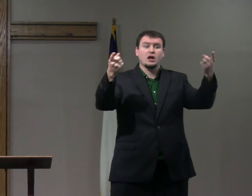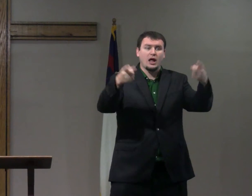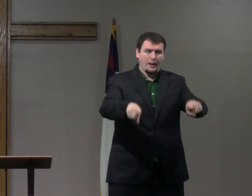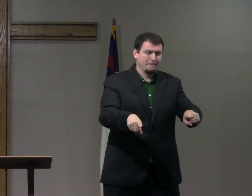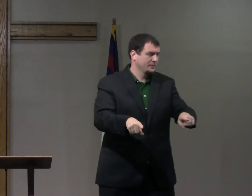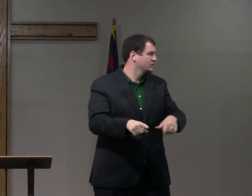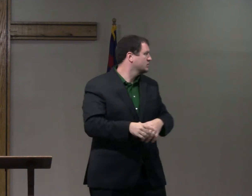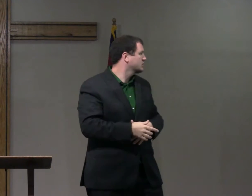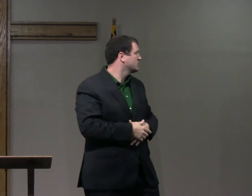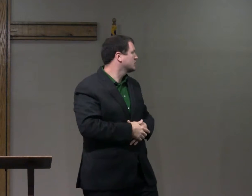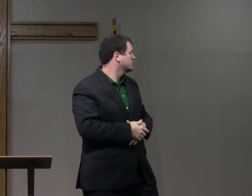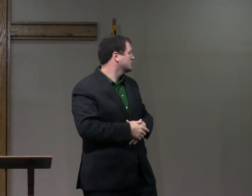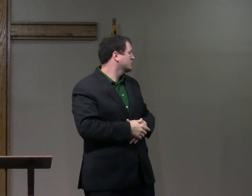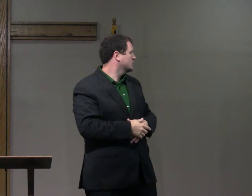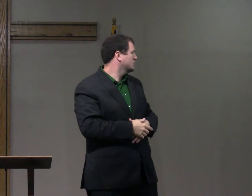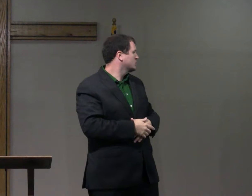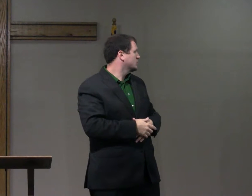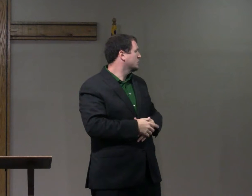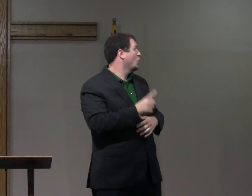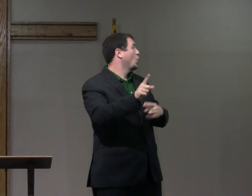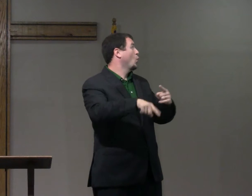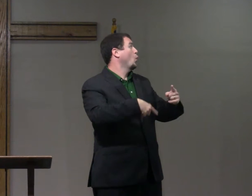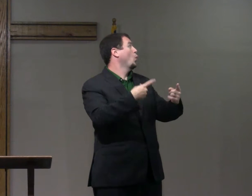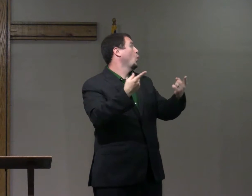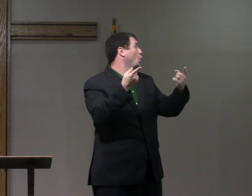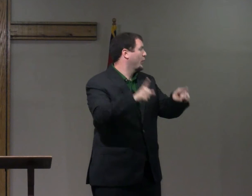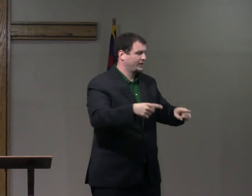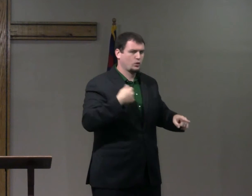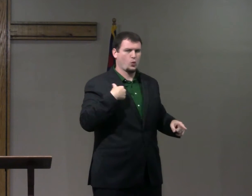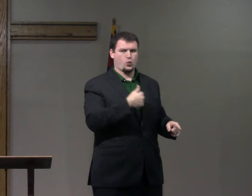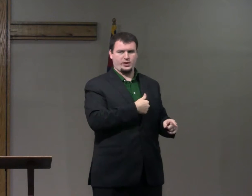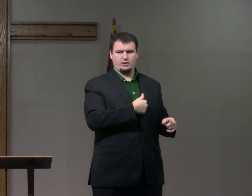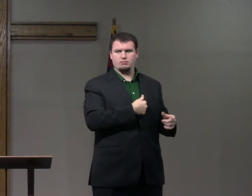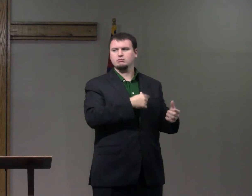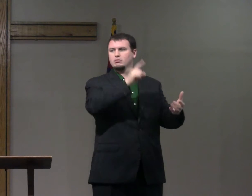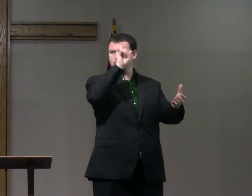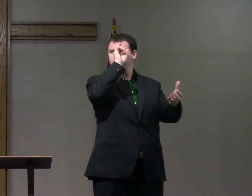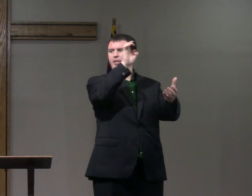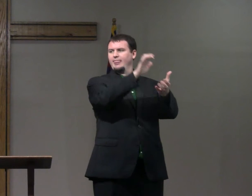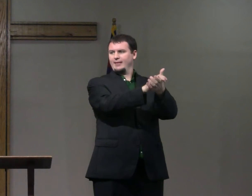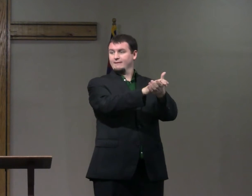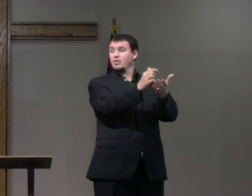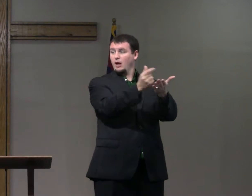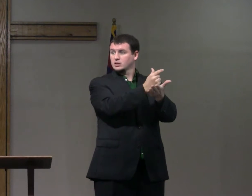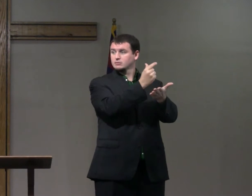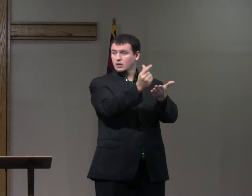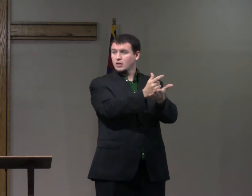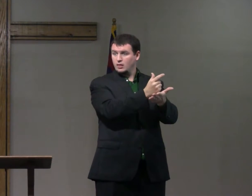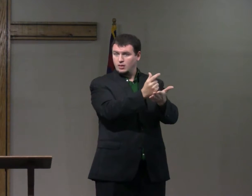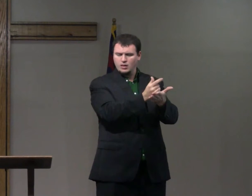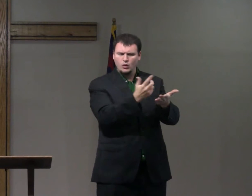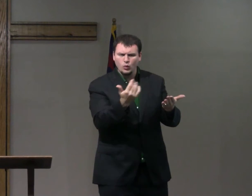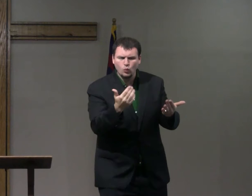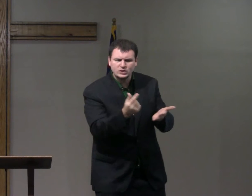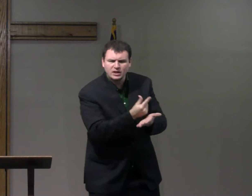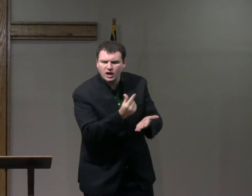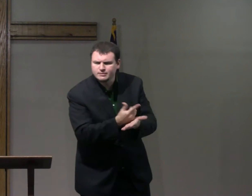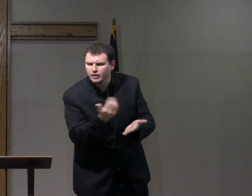So this is important. Salvation happens when we believe the gospel. What's